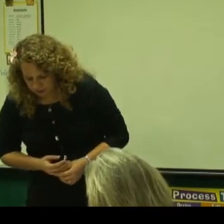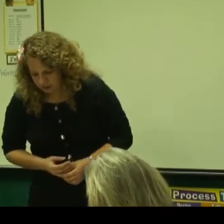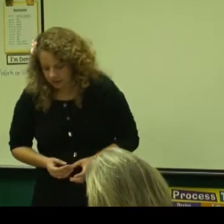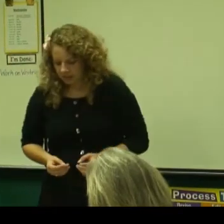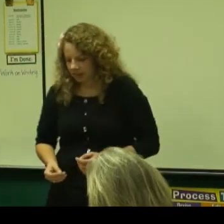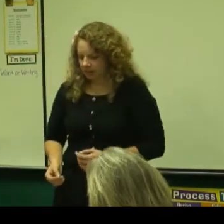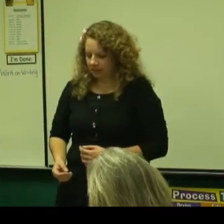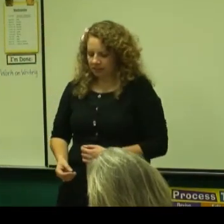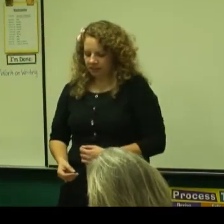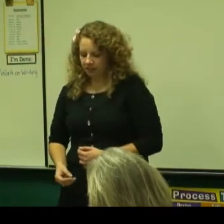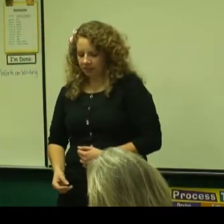Then,